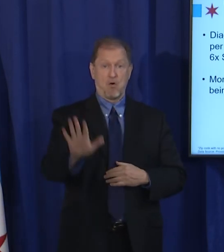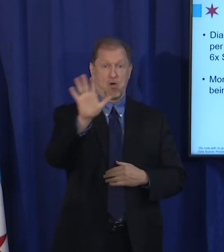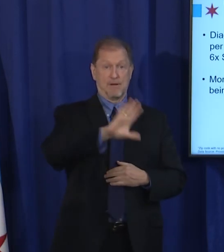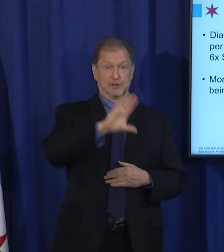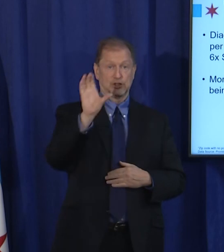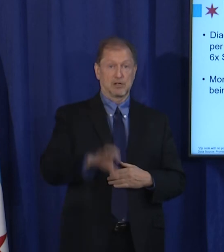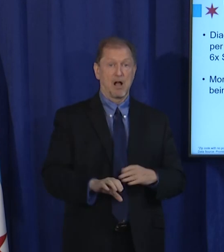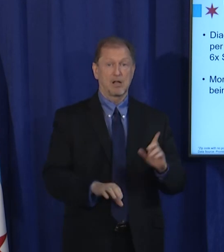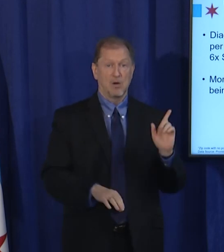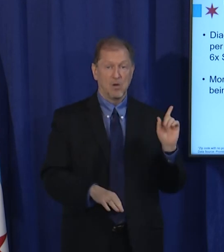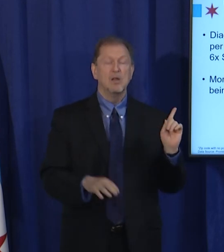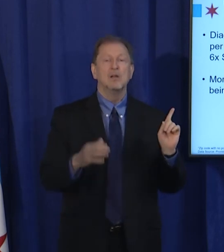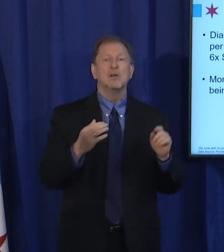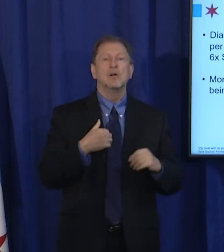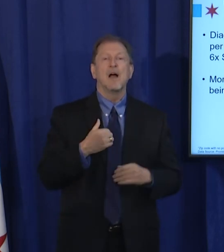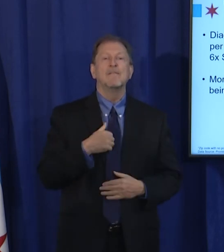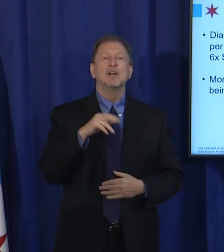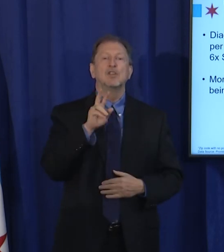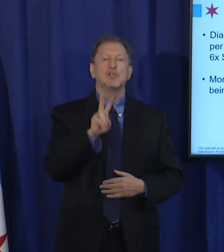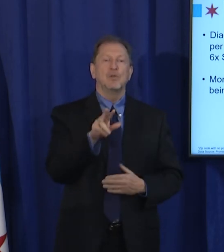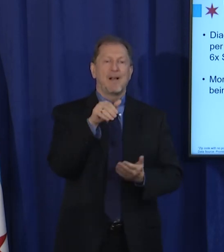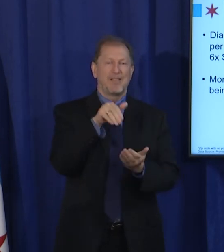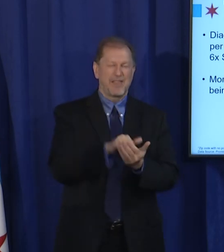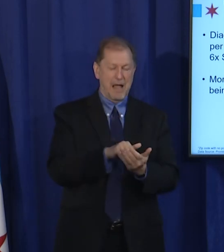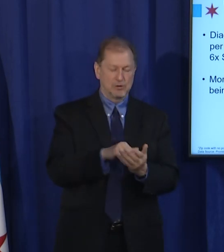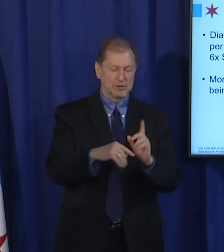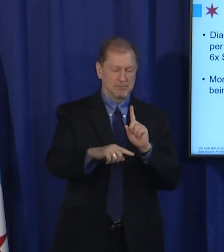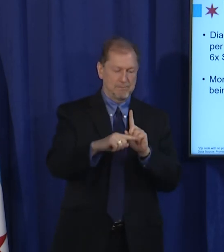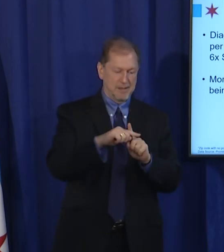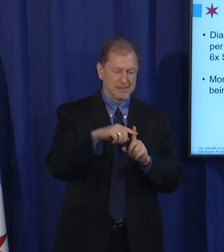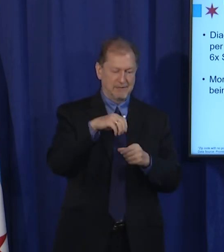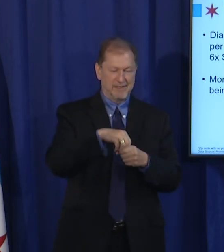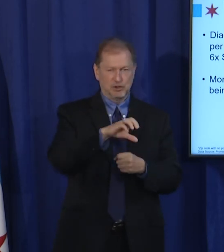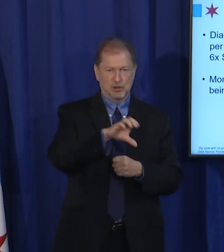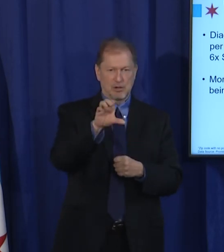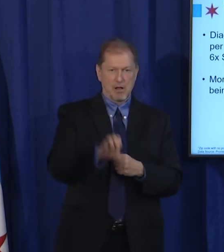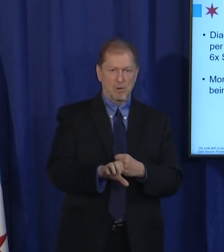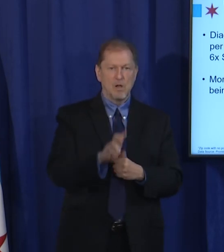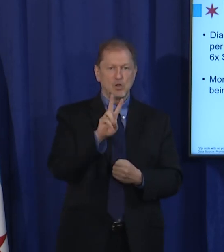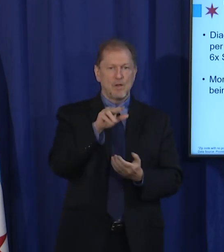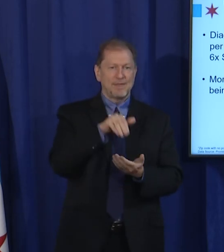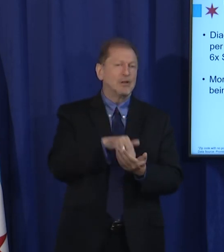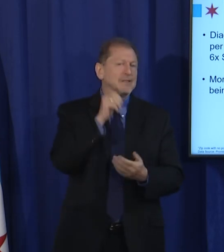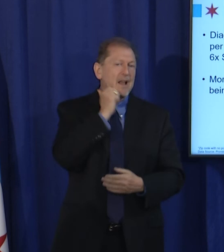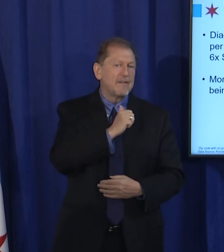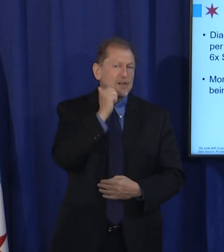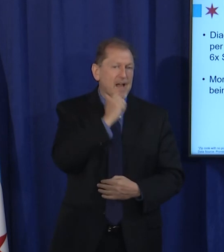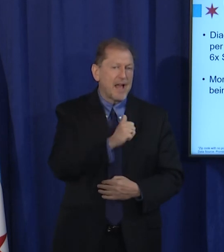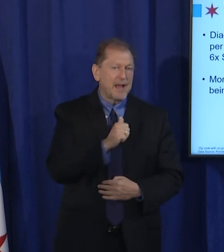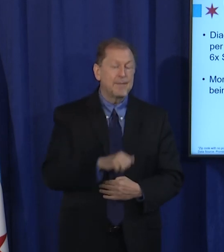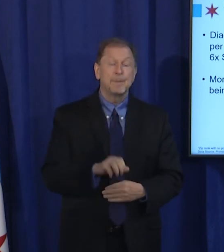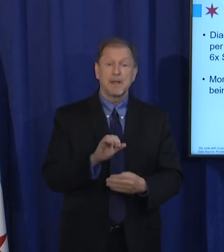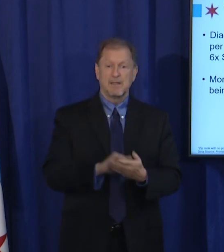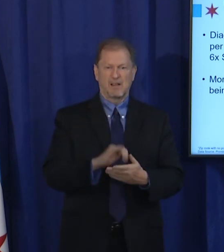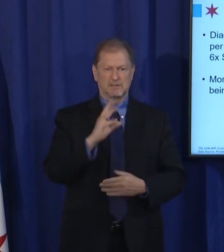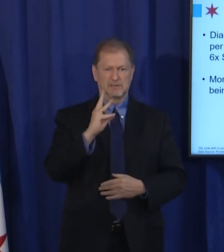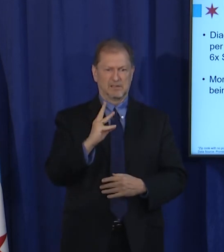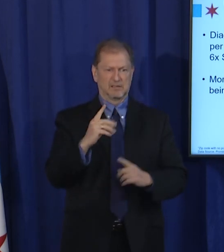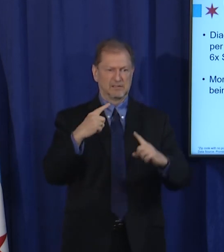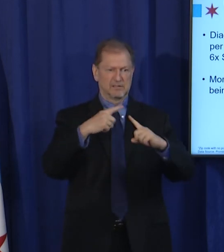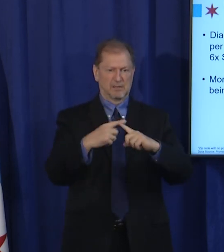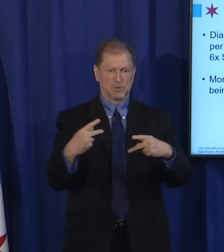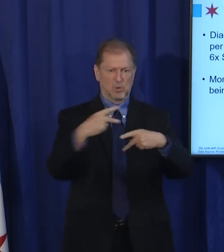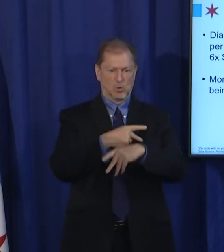still nearly 2,000 new cases diagnosed every day in Chicago residents. That's 6 times what we were seeing in September,